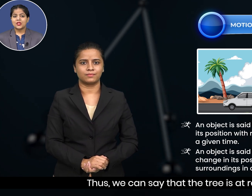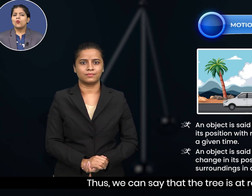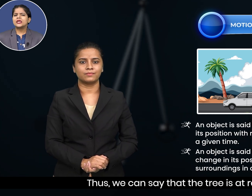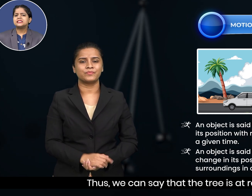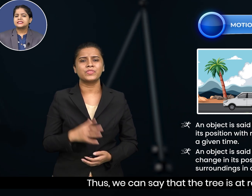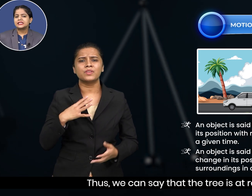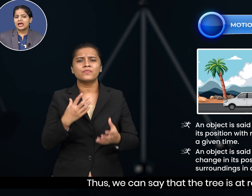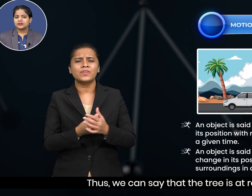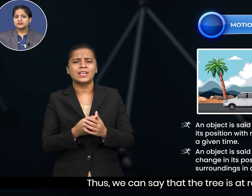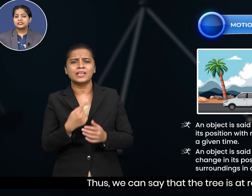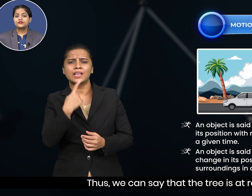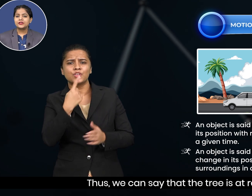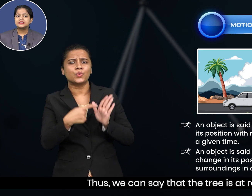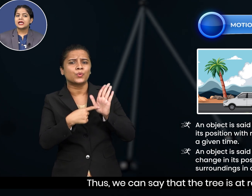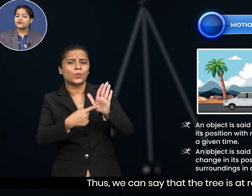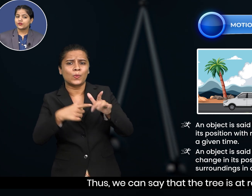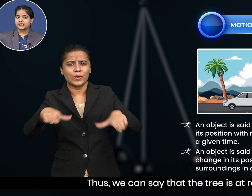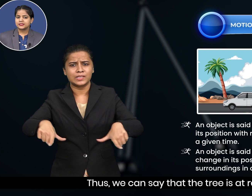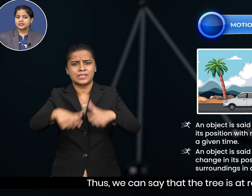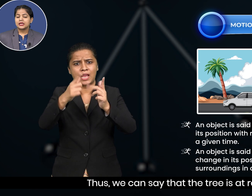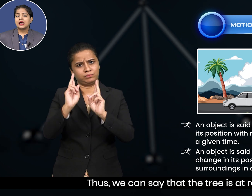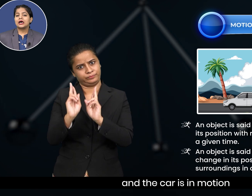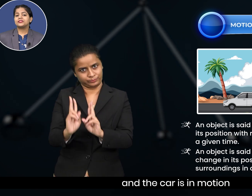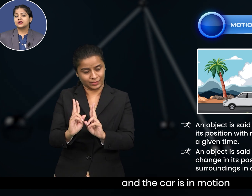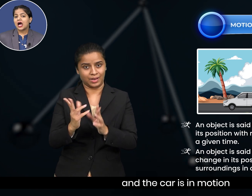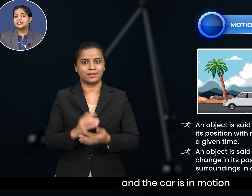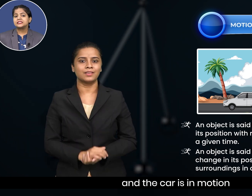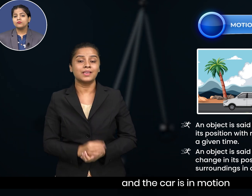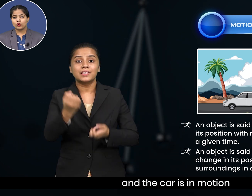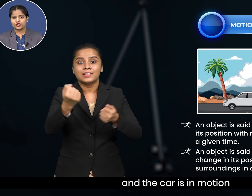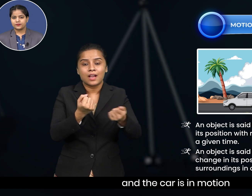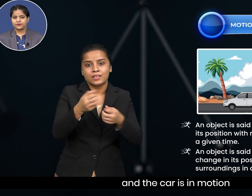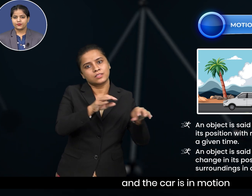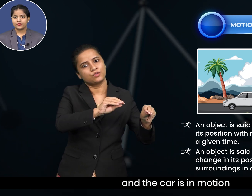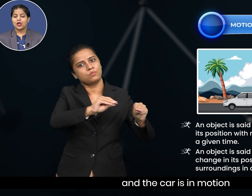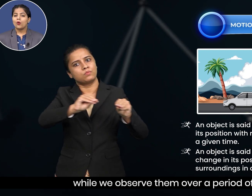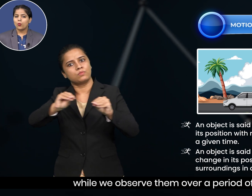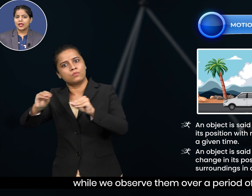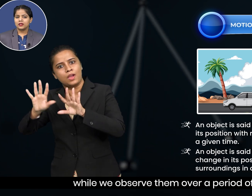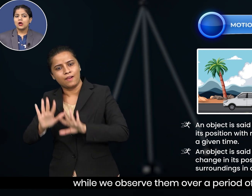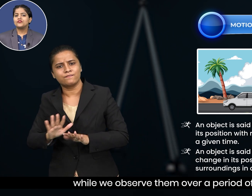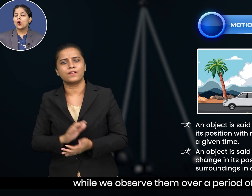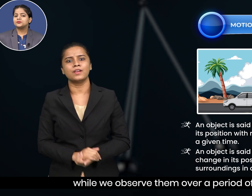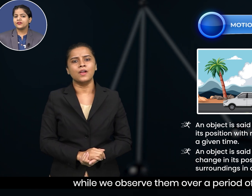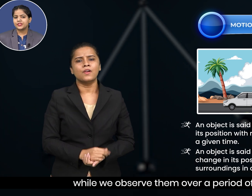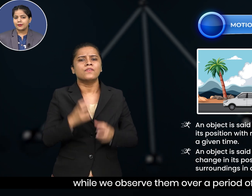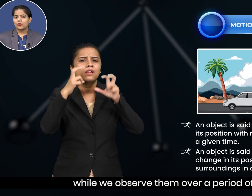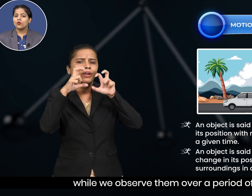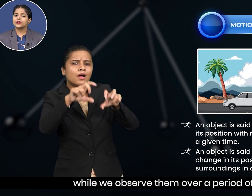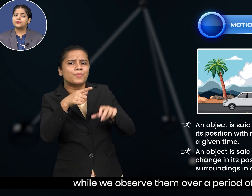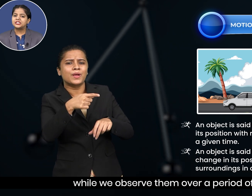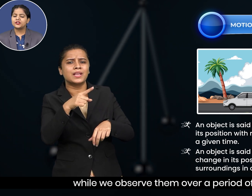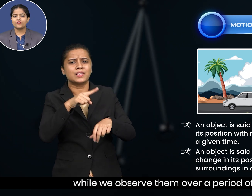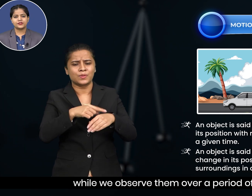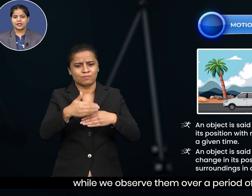Thus, we can say that the tree is at rest and the car is in motion while we observe them